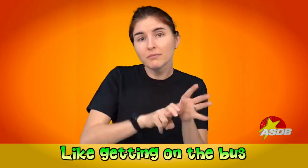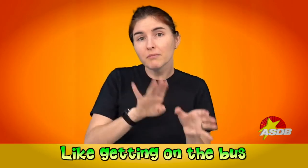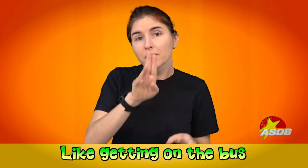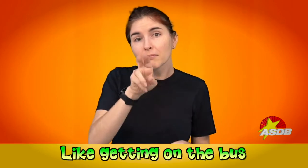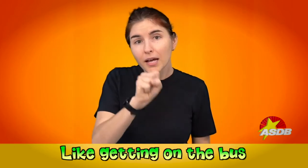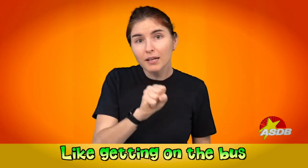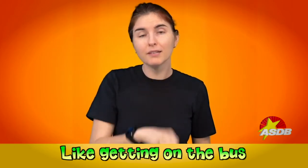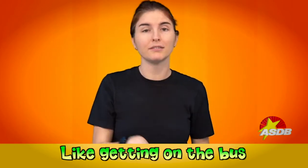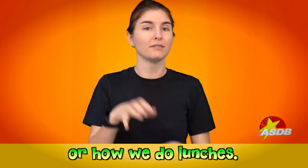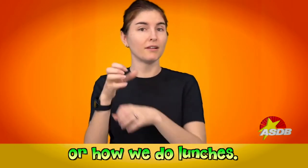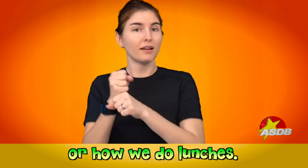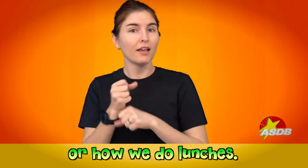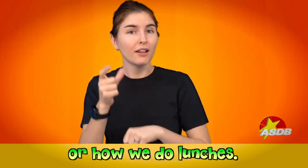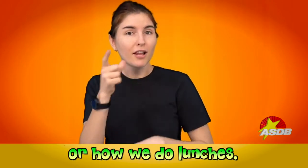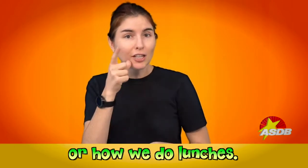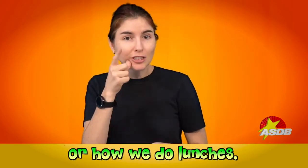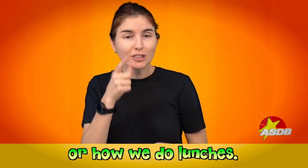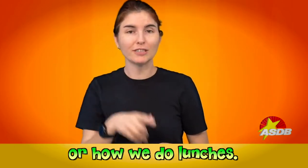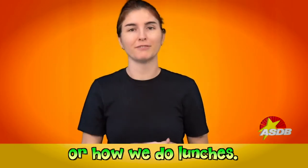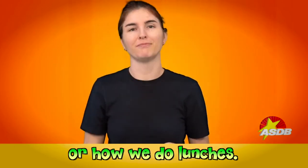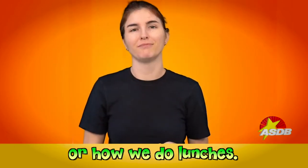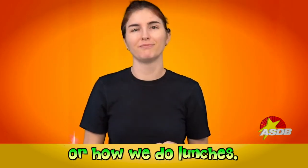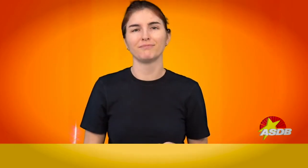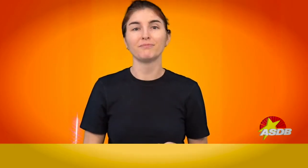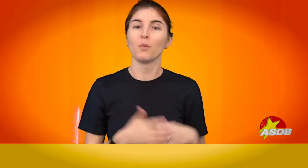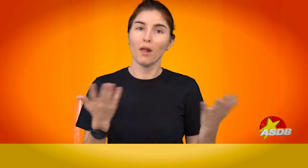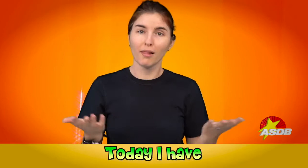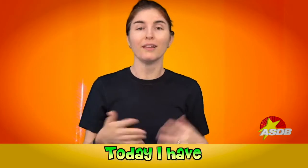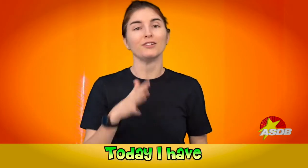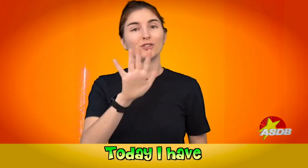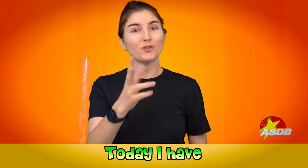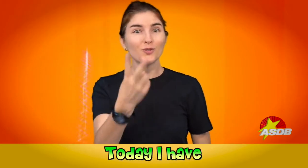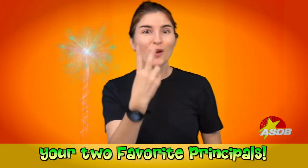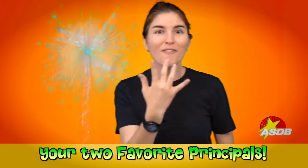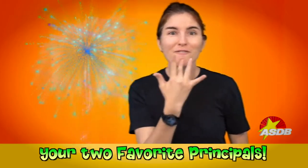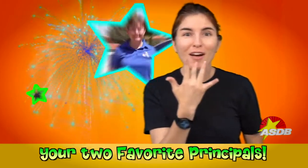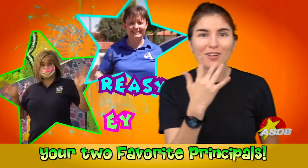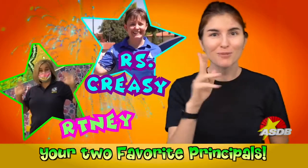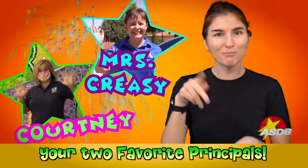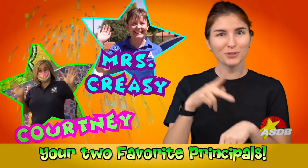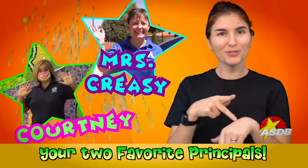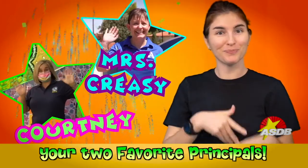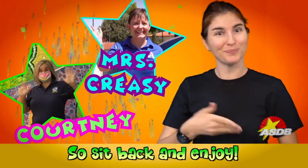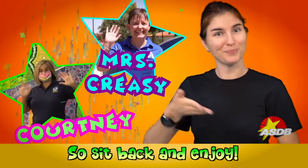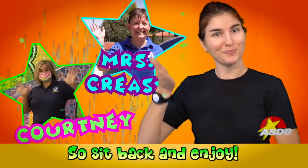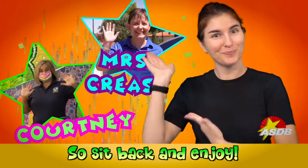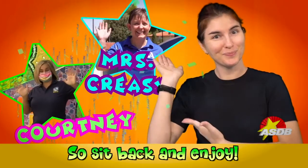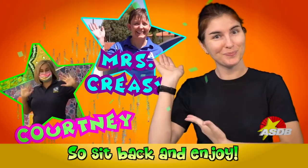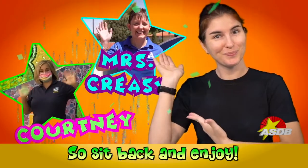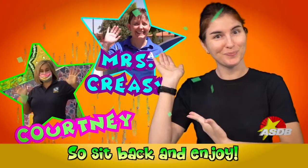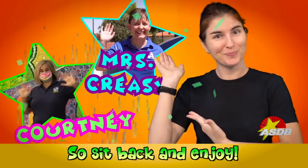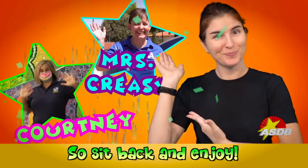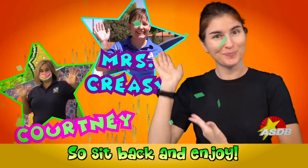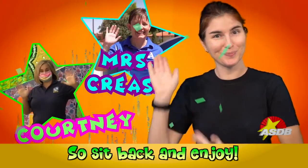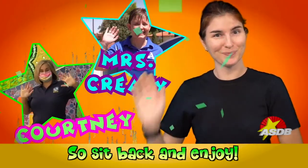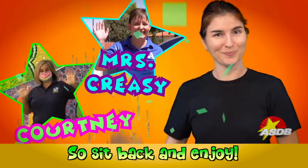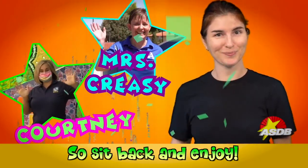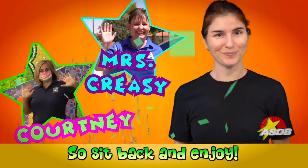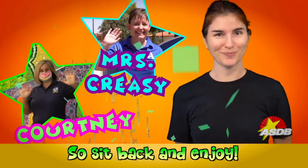like getting on the bus or how we do lunches. Today, I have your two favorite principals. Behind Breanna are two stars. In the stars